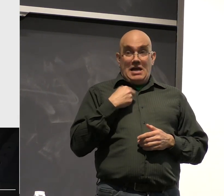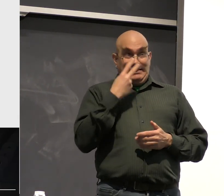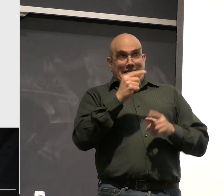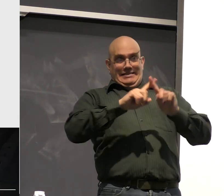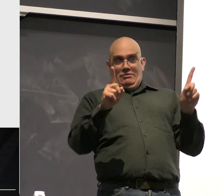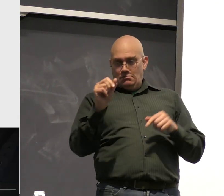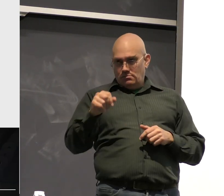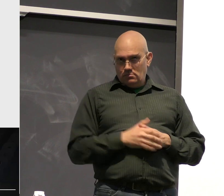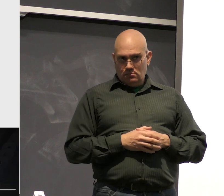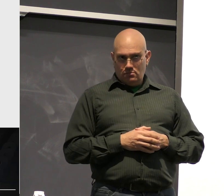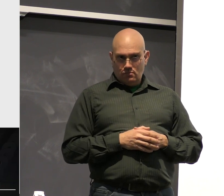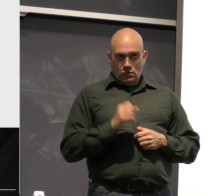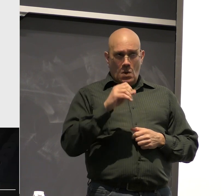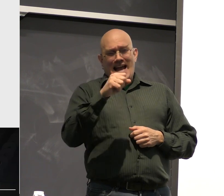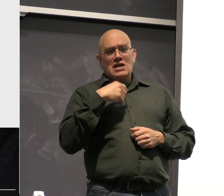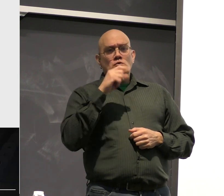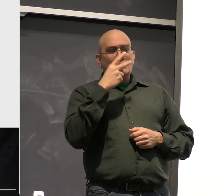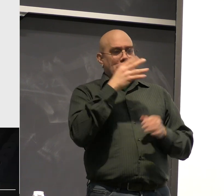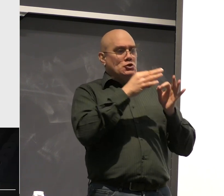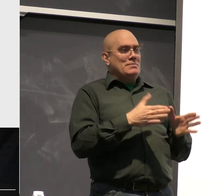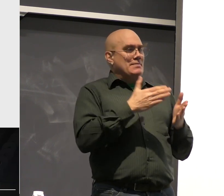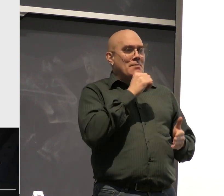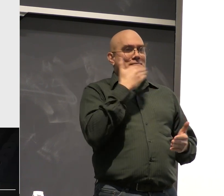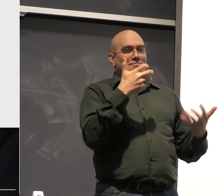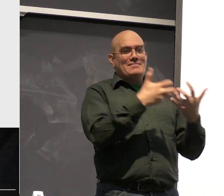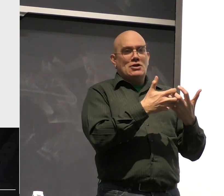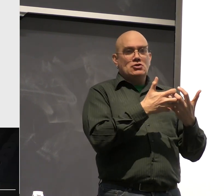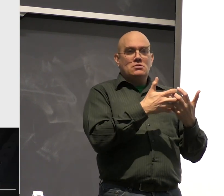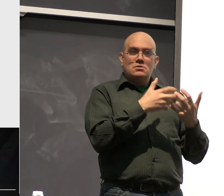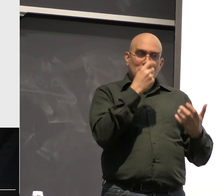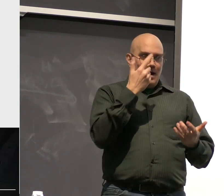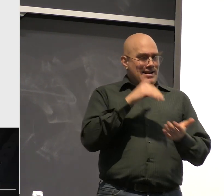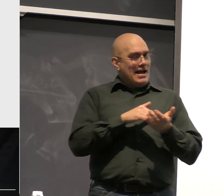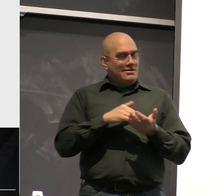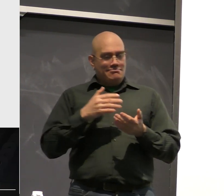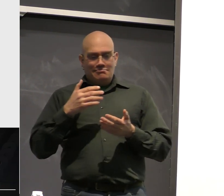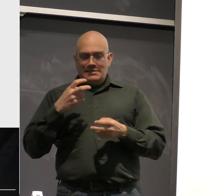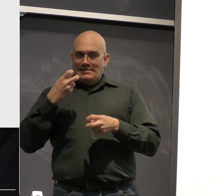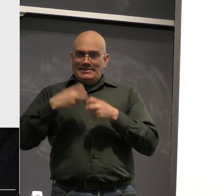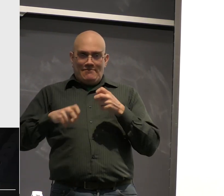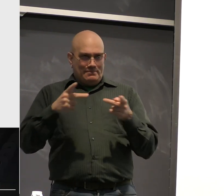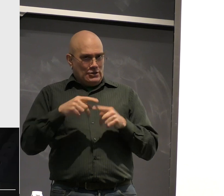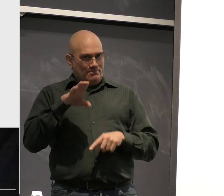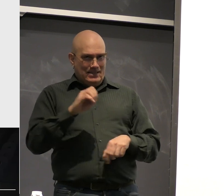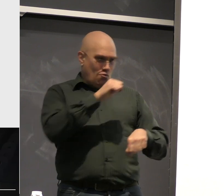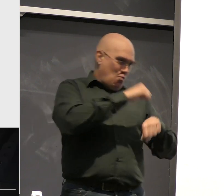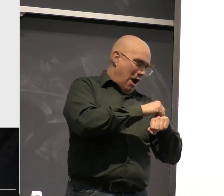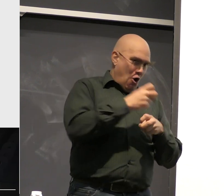stepped away, but I should have stepped away looking back at it. So yes, we do see some interpreters who aren't necessarily the best fit, but again, it's a tough position to